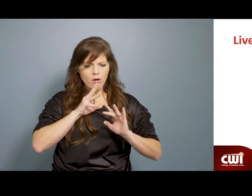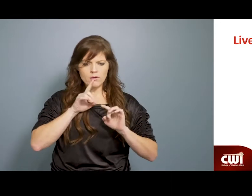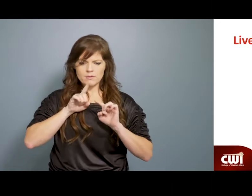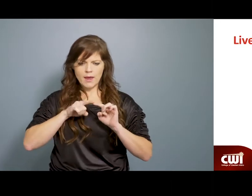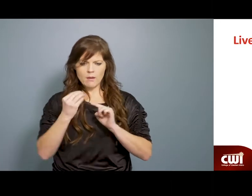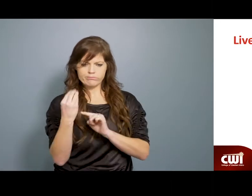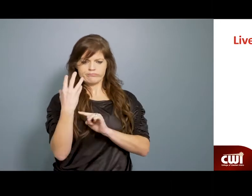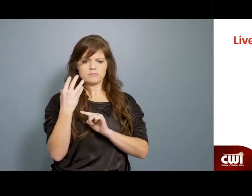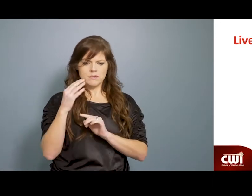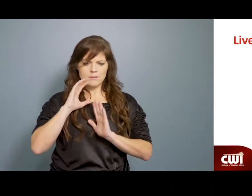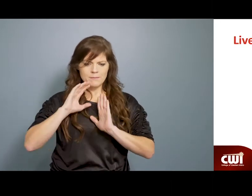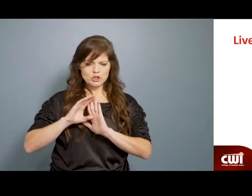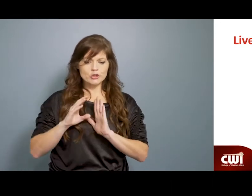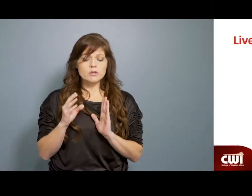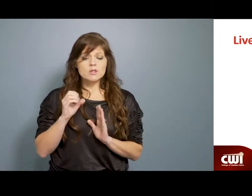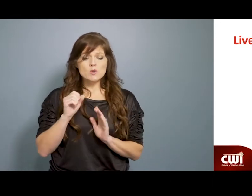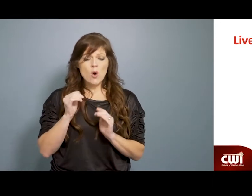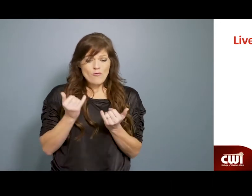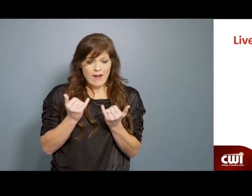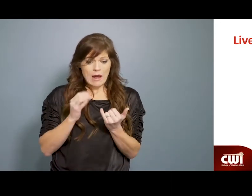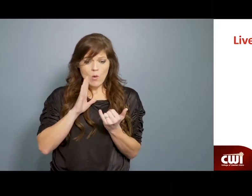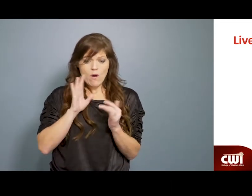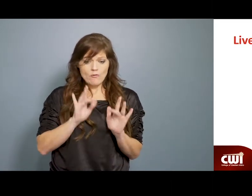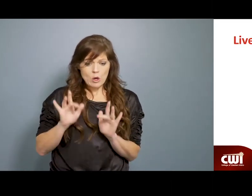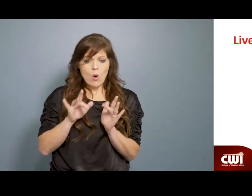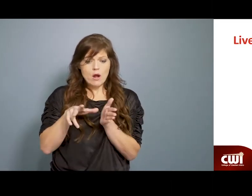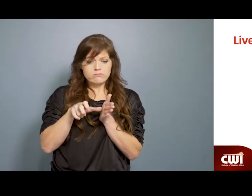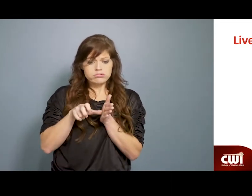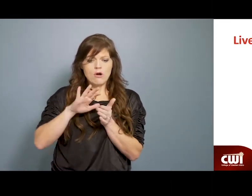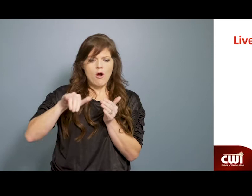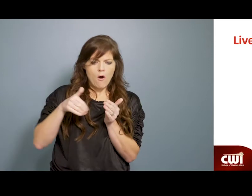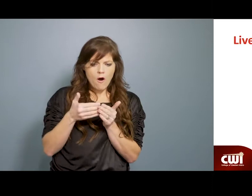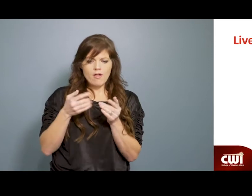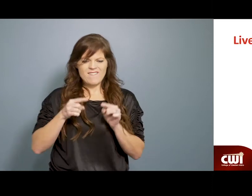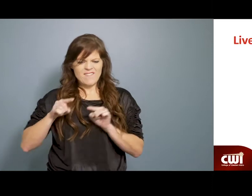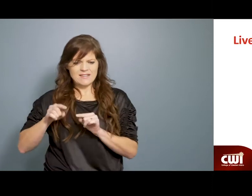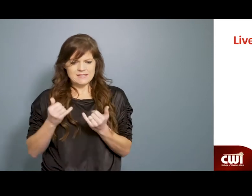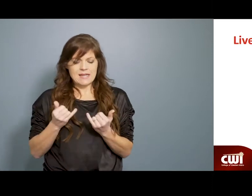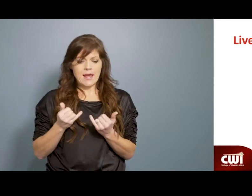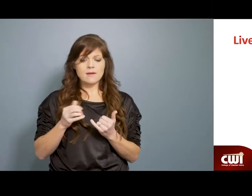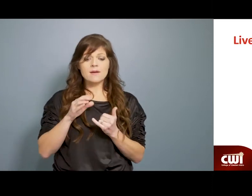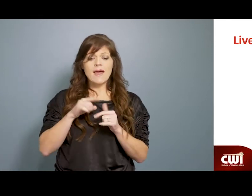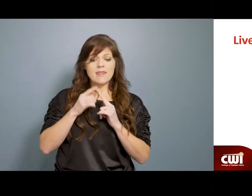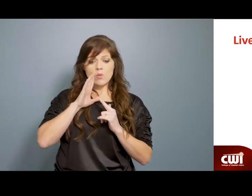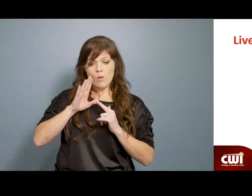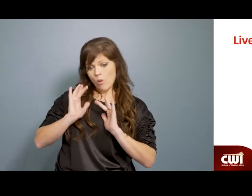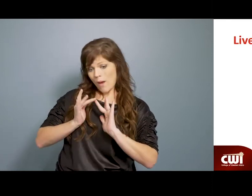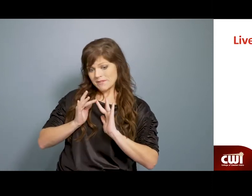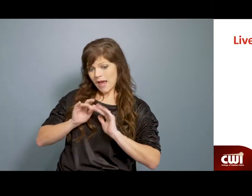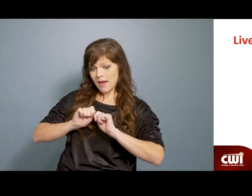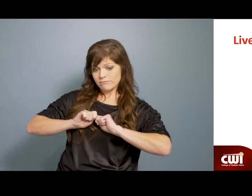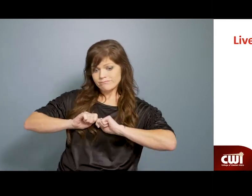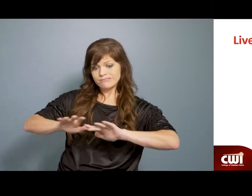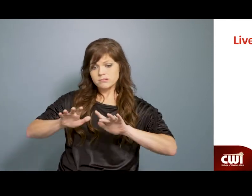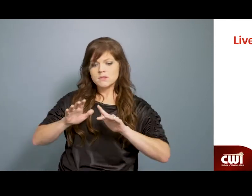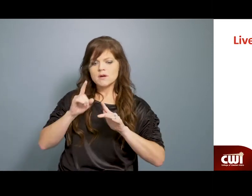So we are recording all of our events this morning, and they will be made available on the website and sent out once they're